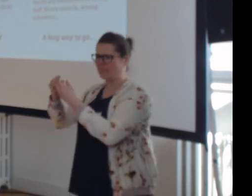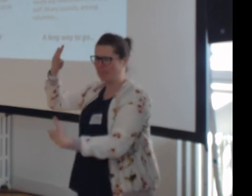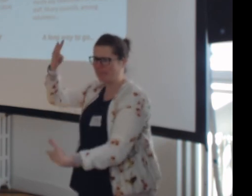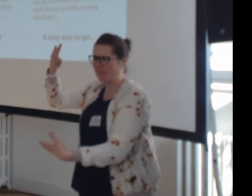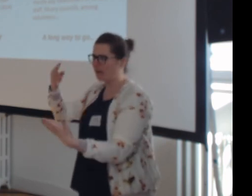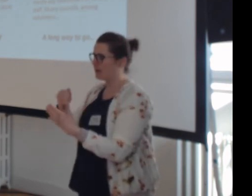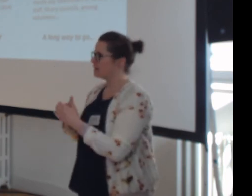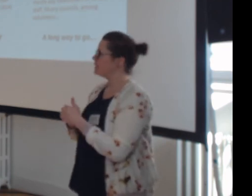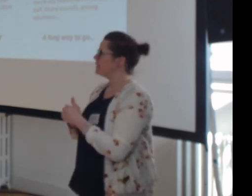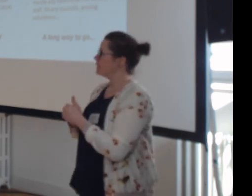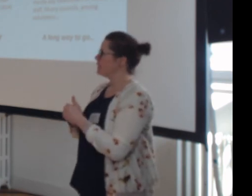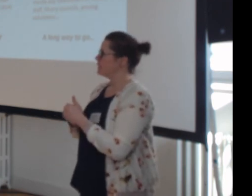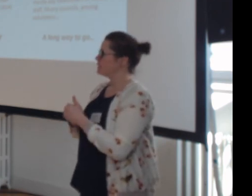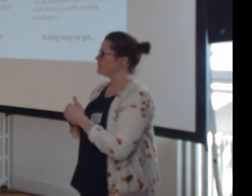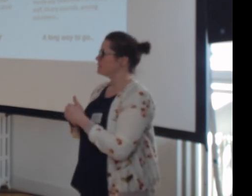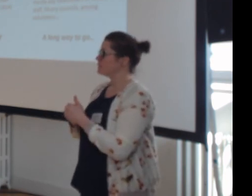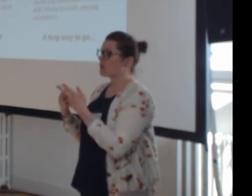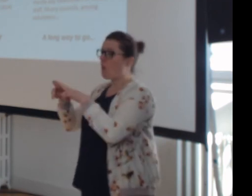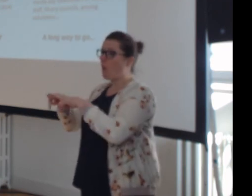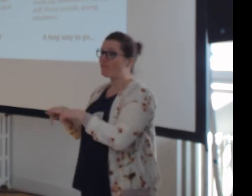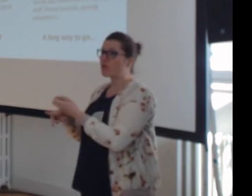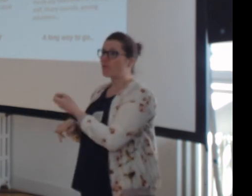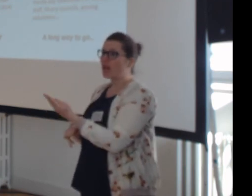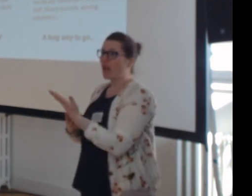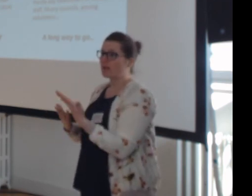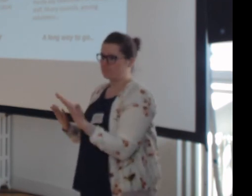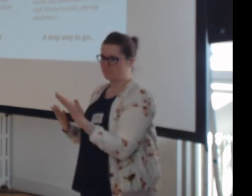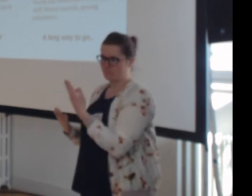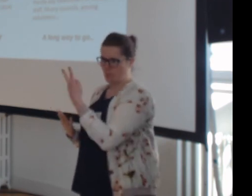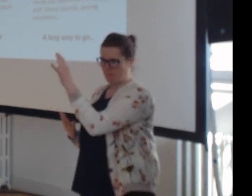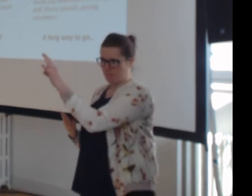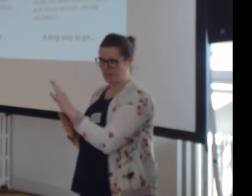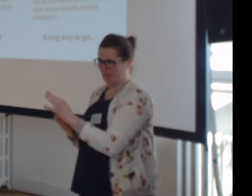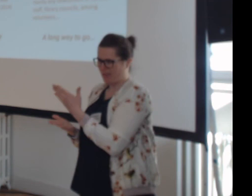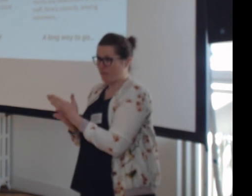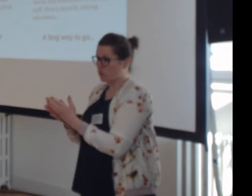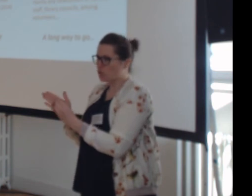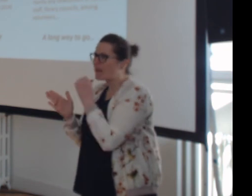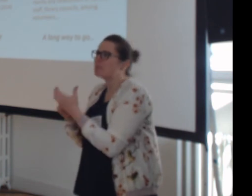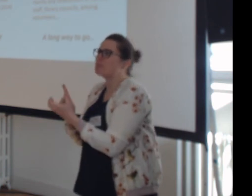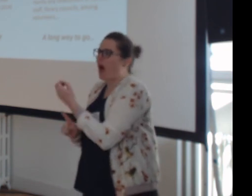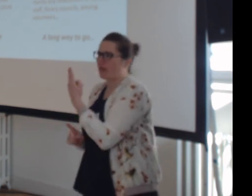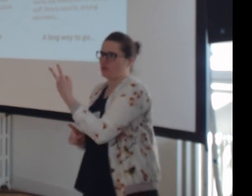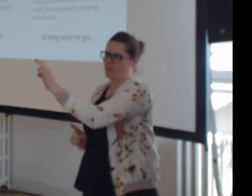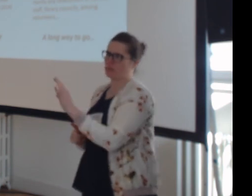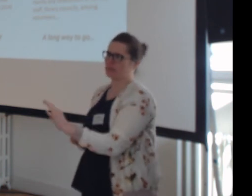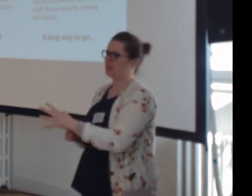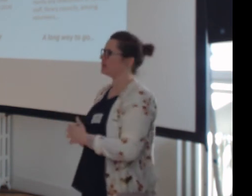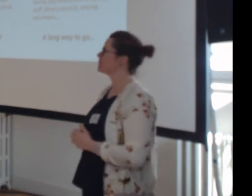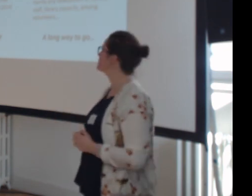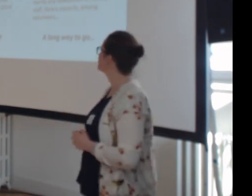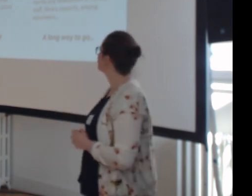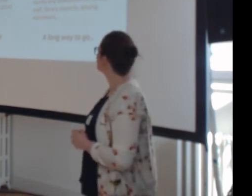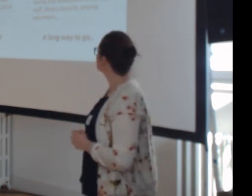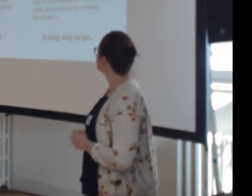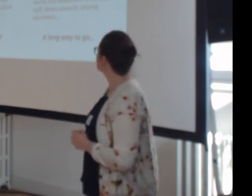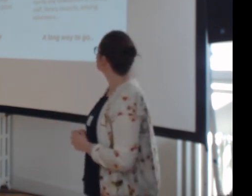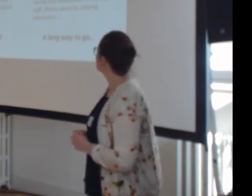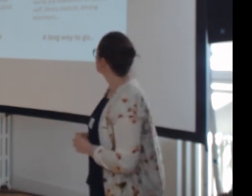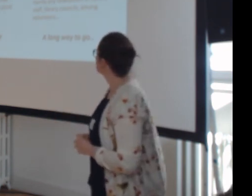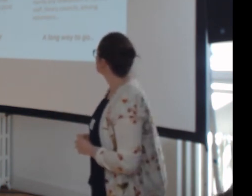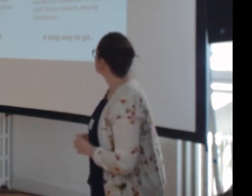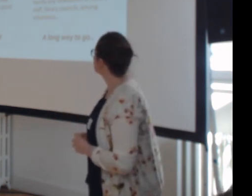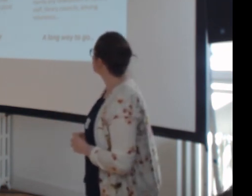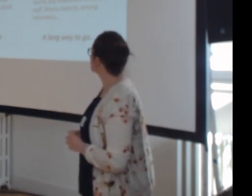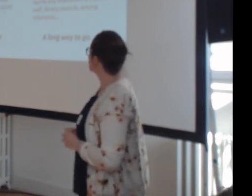so go on, we not even attain the 2%. So So I